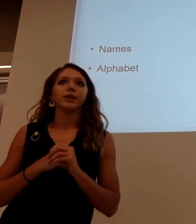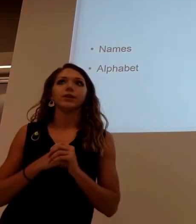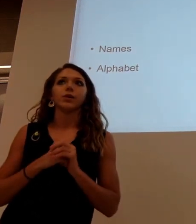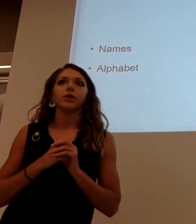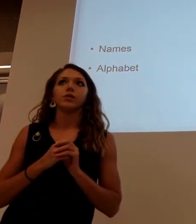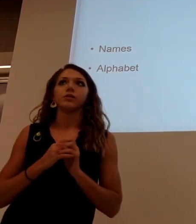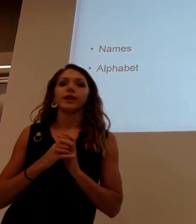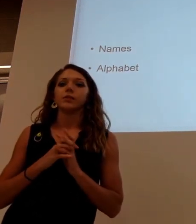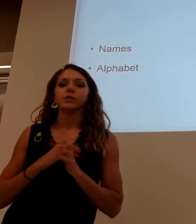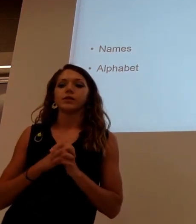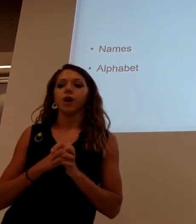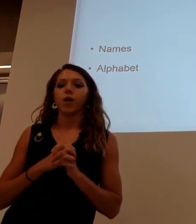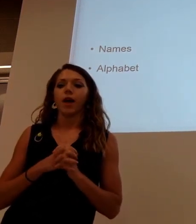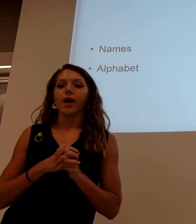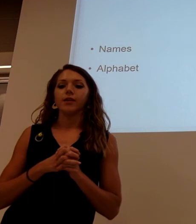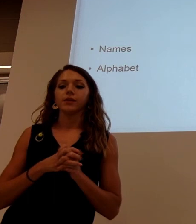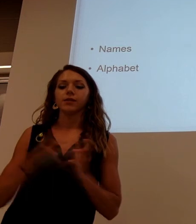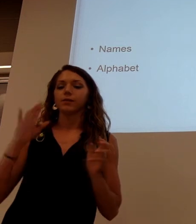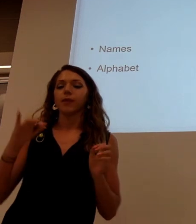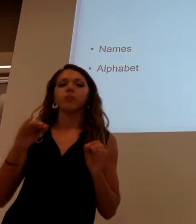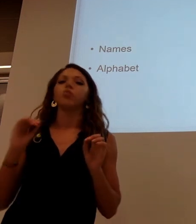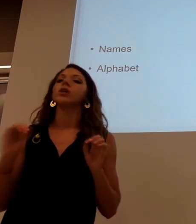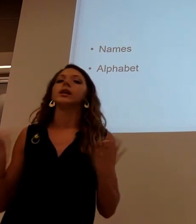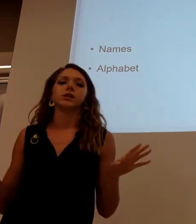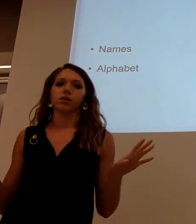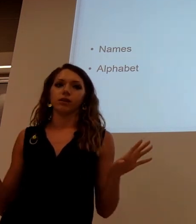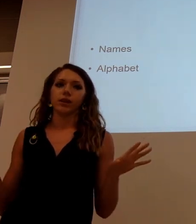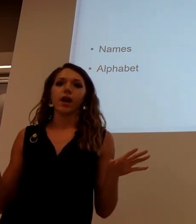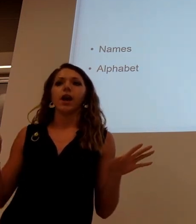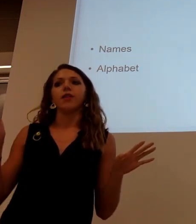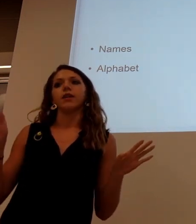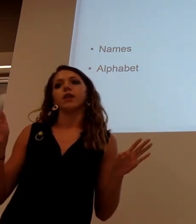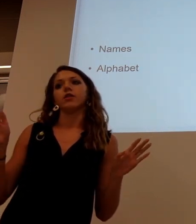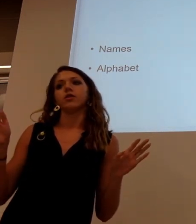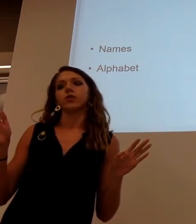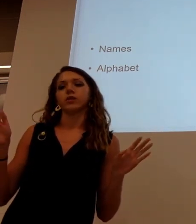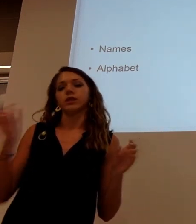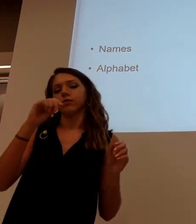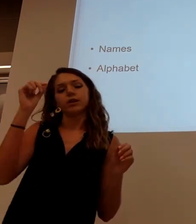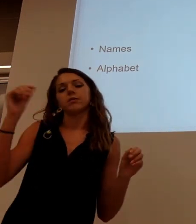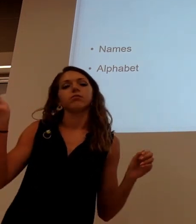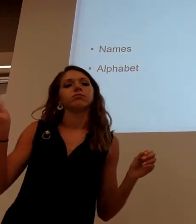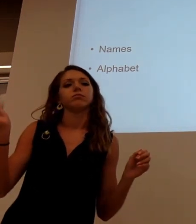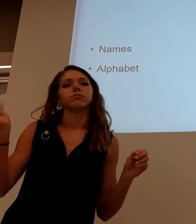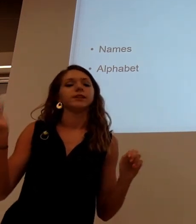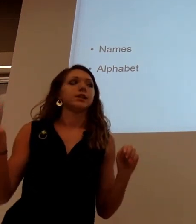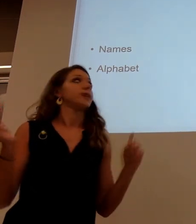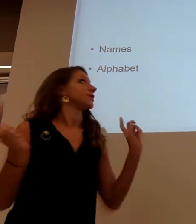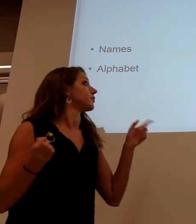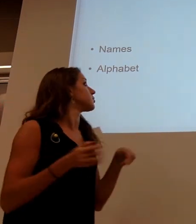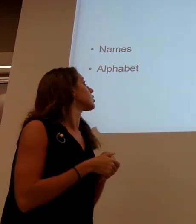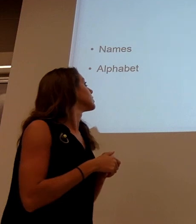like 12 names or so and spell them really slowly, and then you're going to write them down. That's it. That's the first